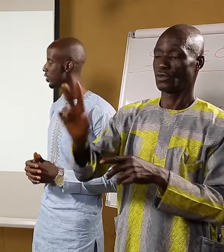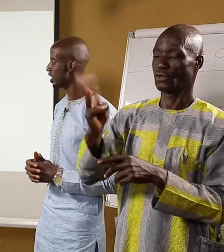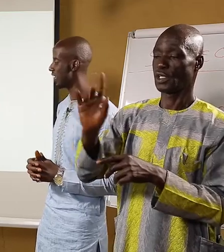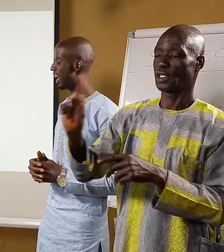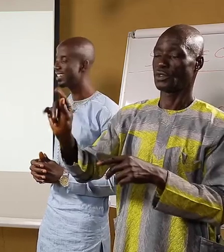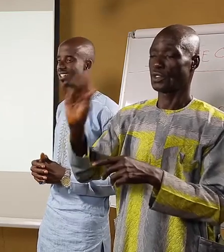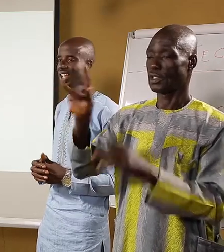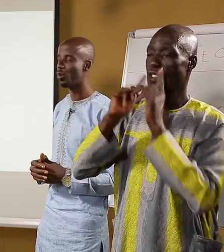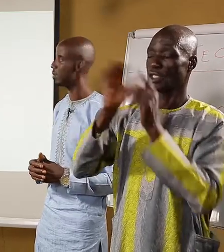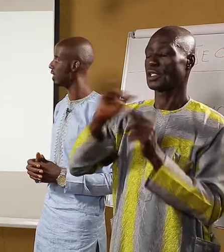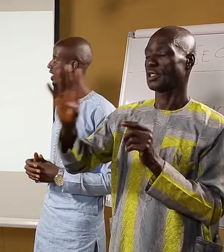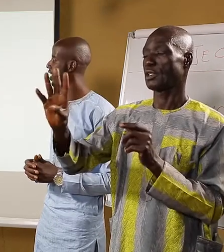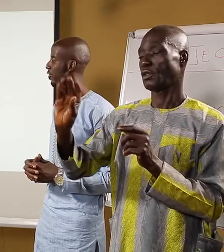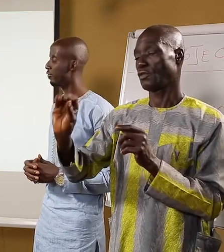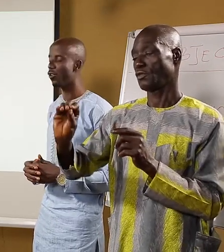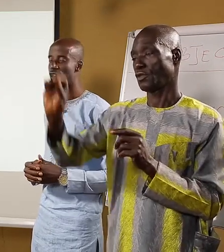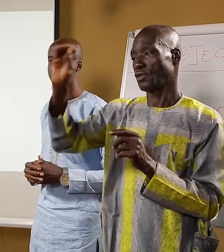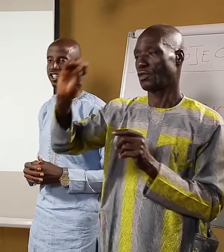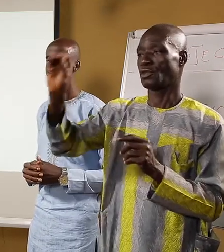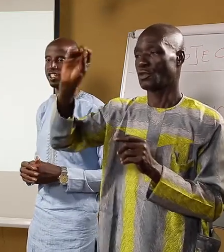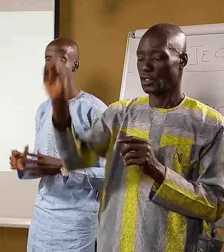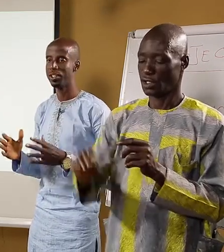20, the answer will be